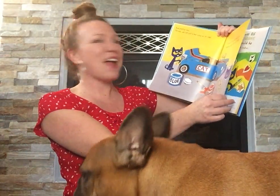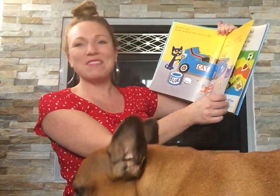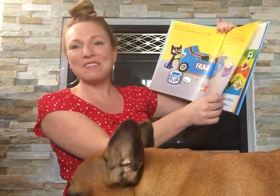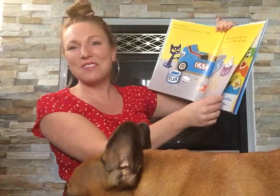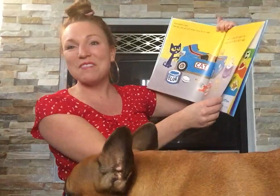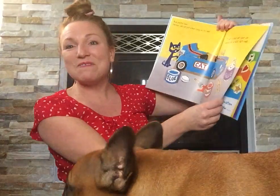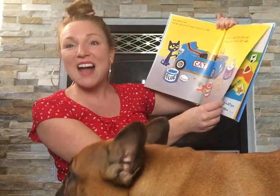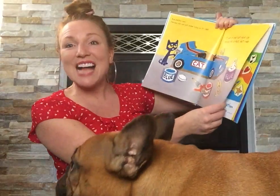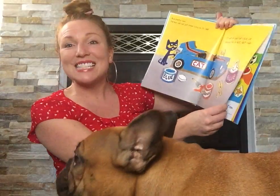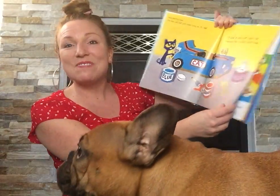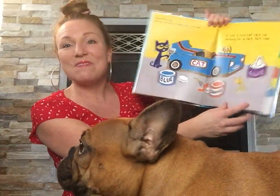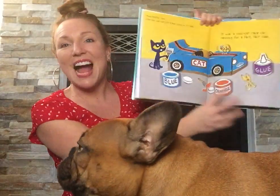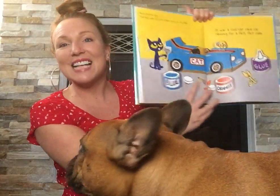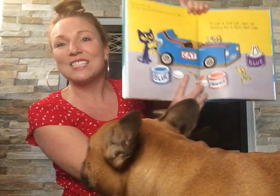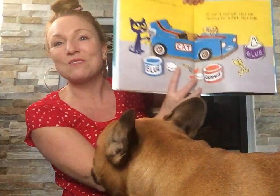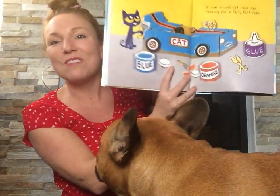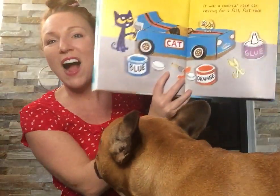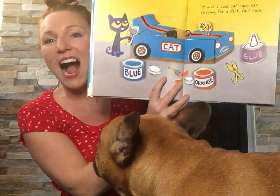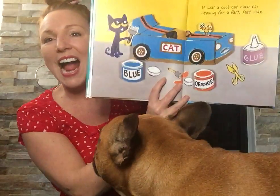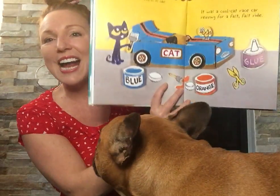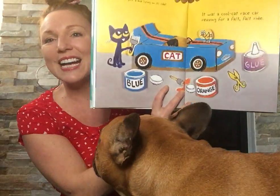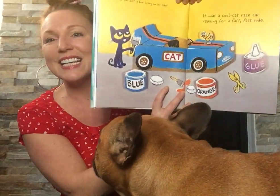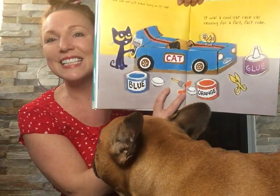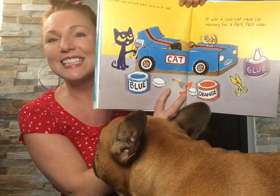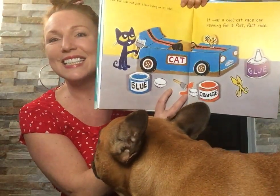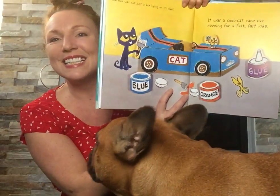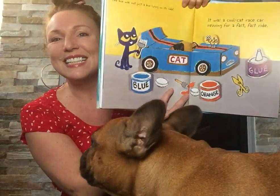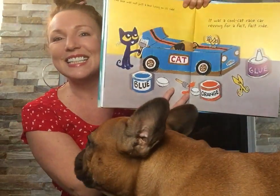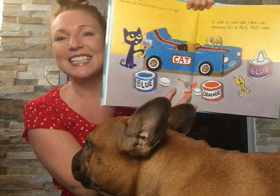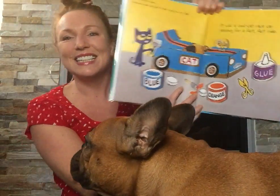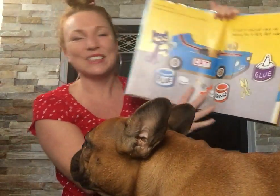Revving for a fast, fast ride.